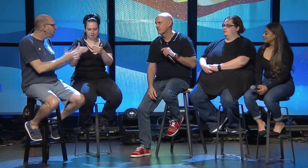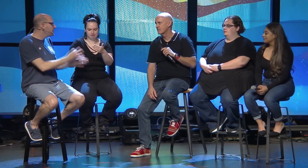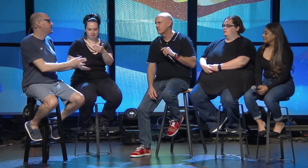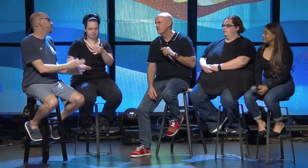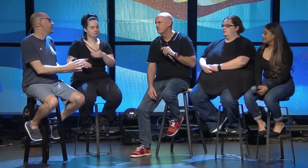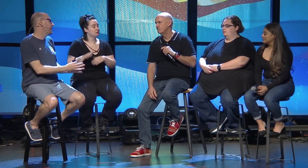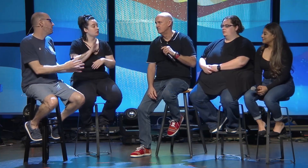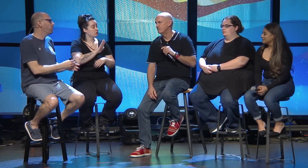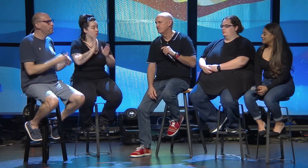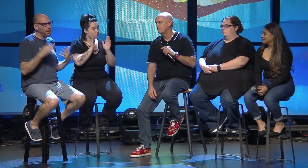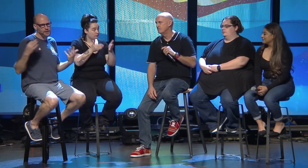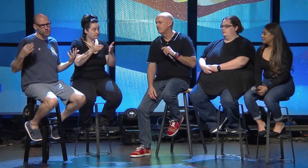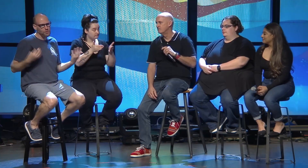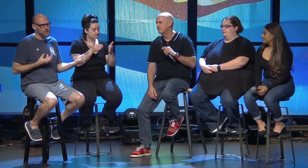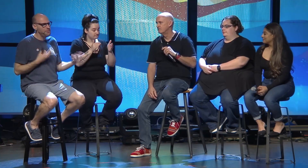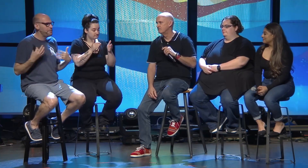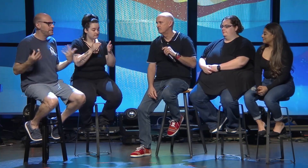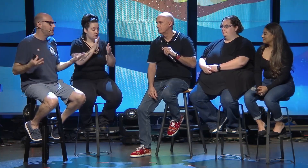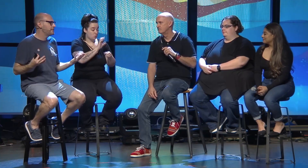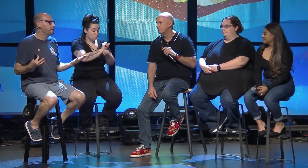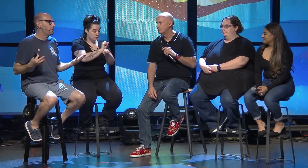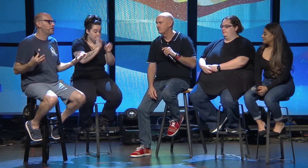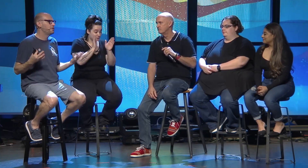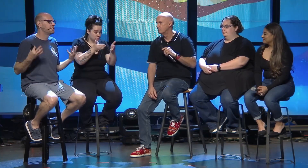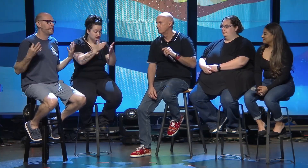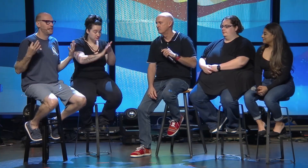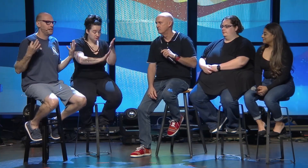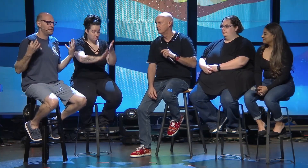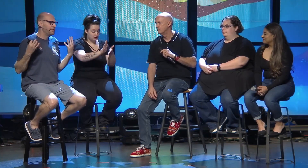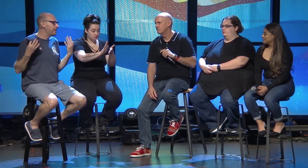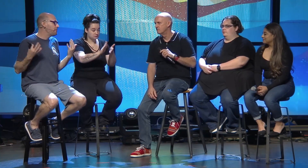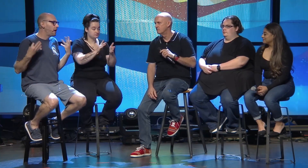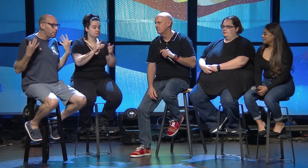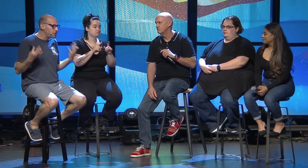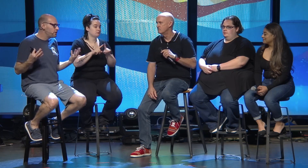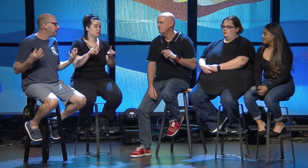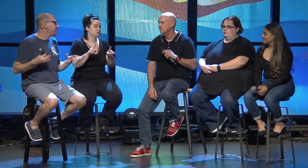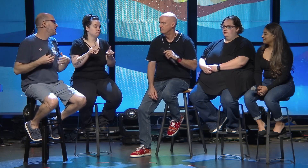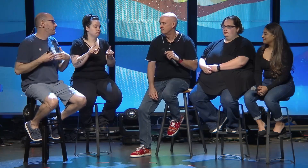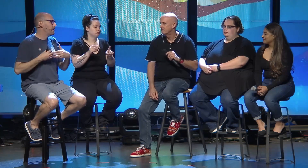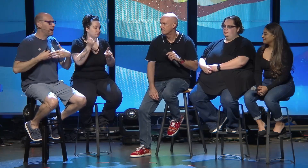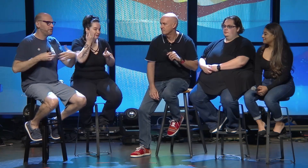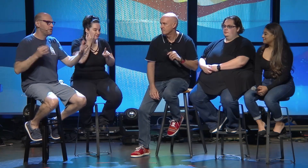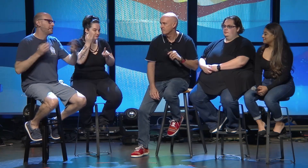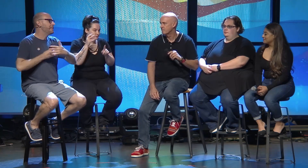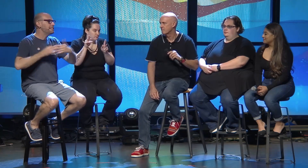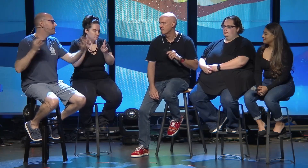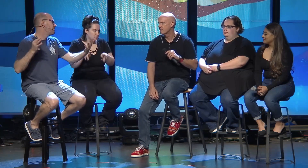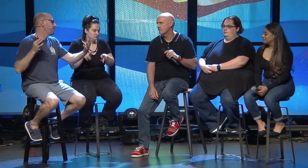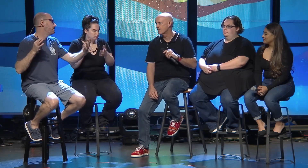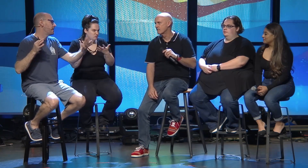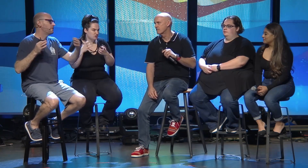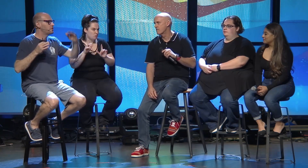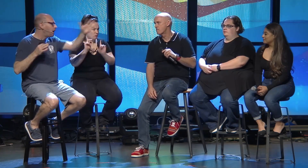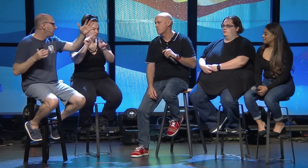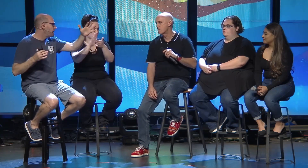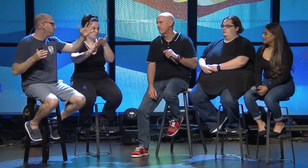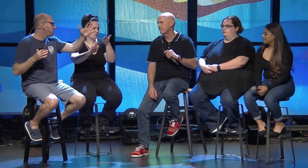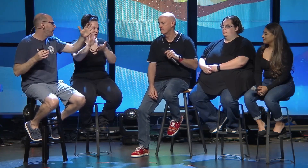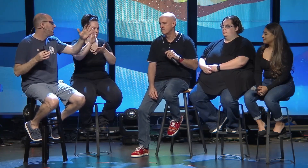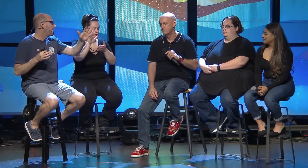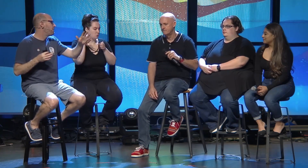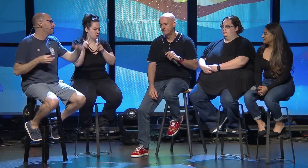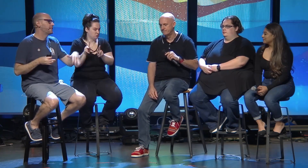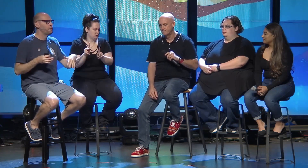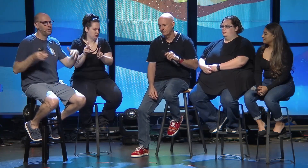your work focuses in that area, but what would you maybe say to someone who's thinking about opportunity in an avenue that isn't like